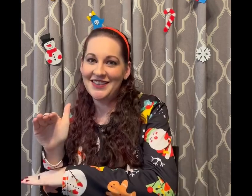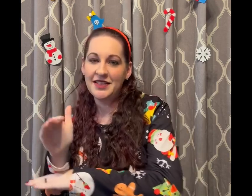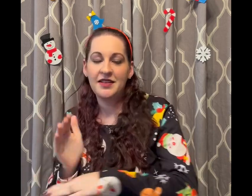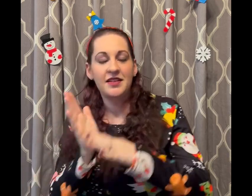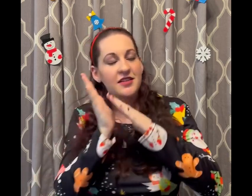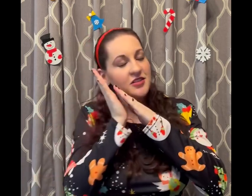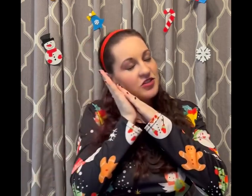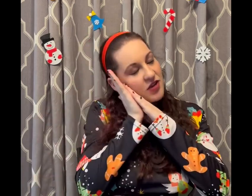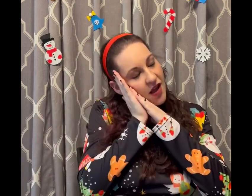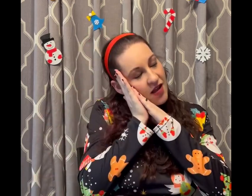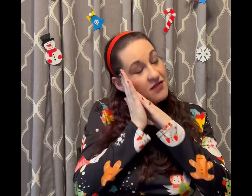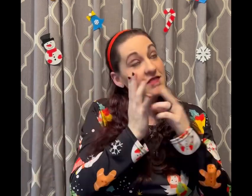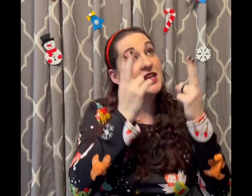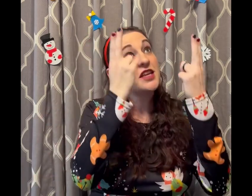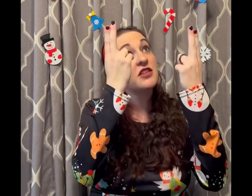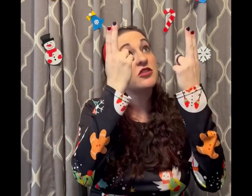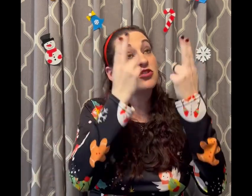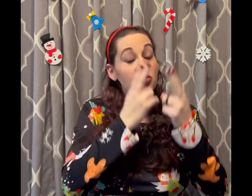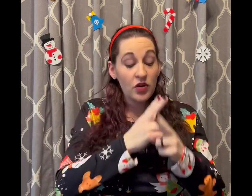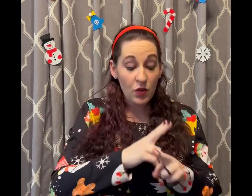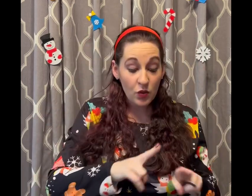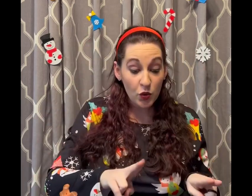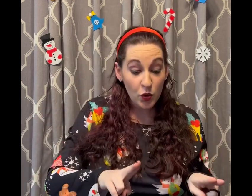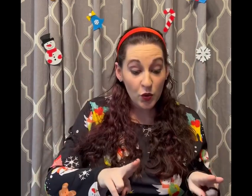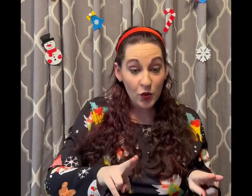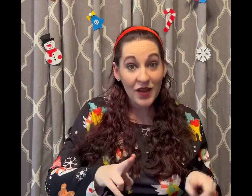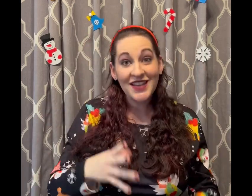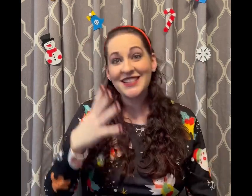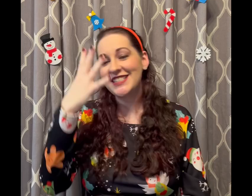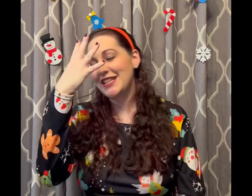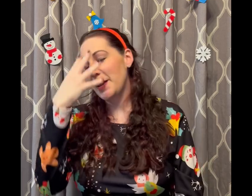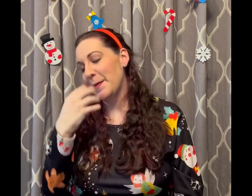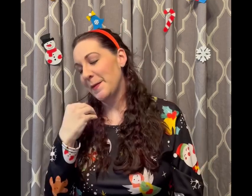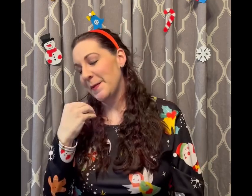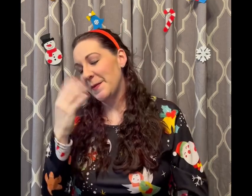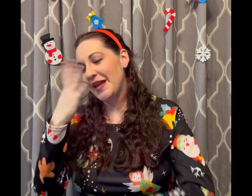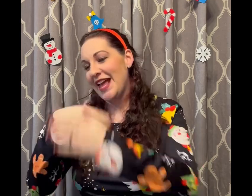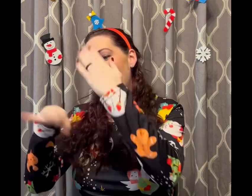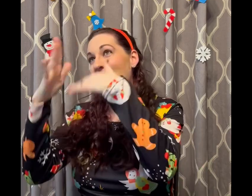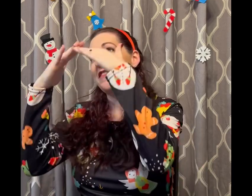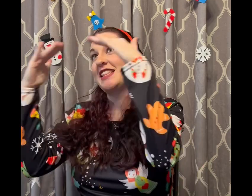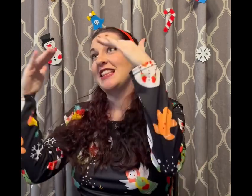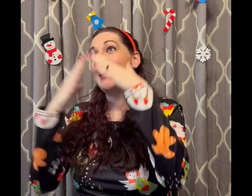Schlaf in himmlischer Ruhe. Sleep in heavenly peace.